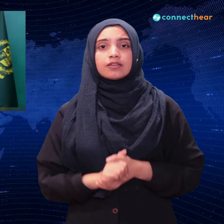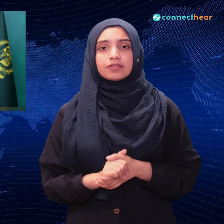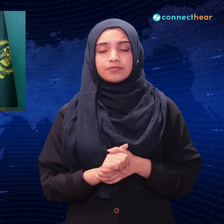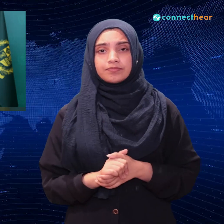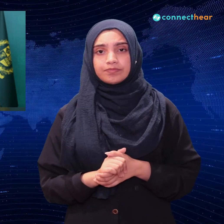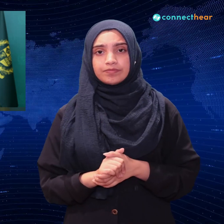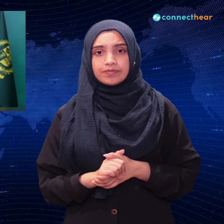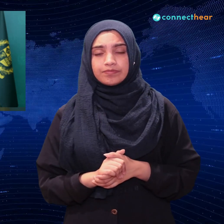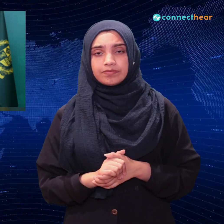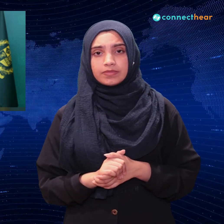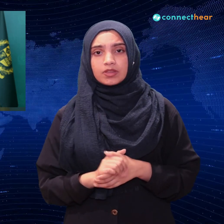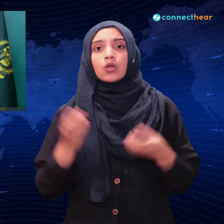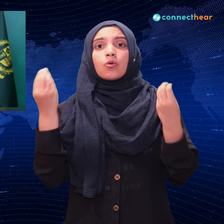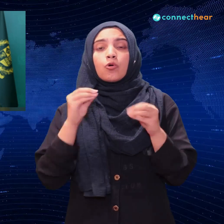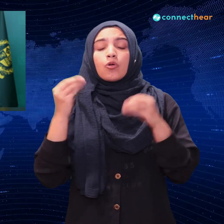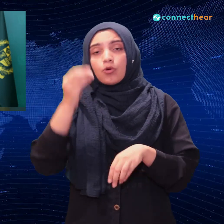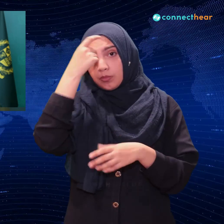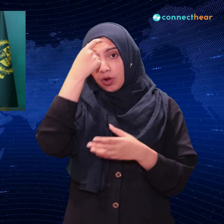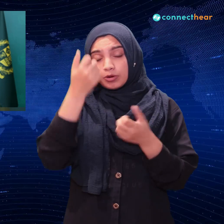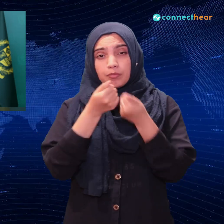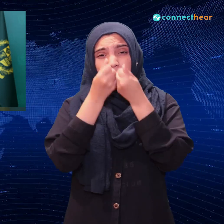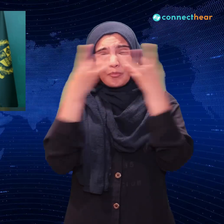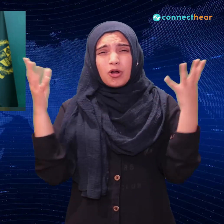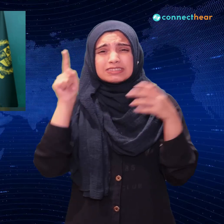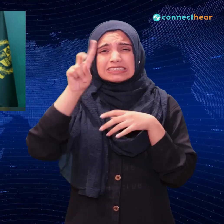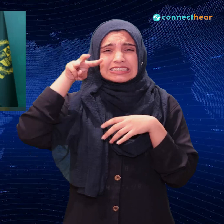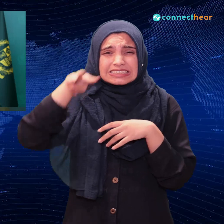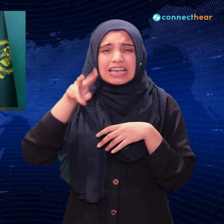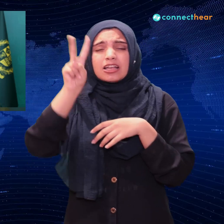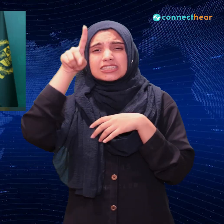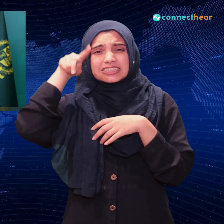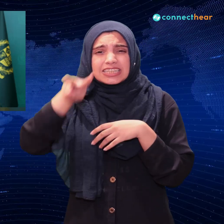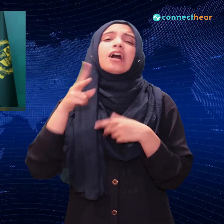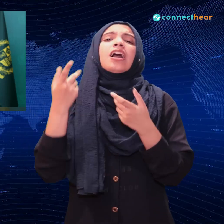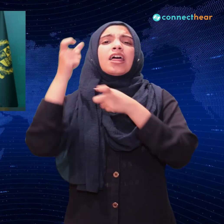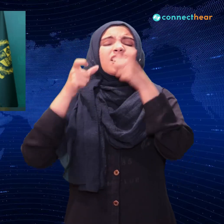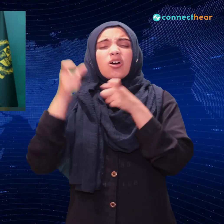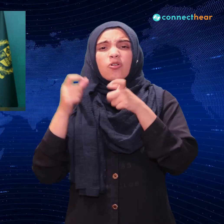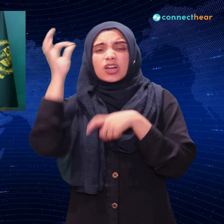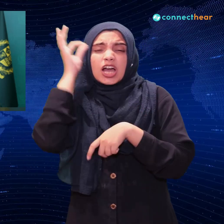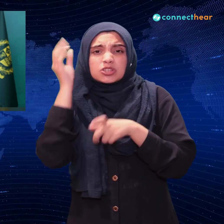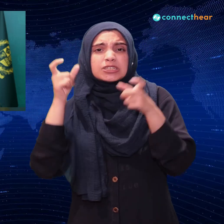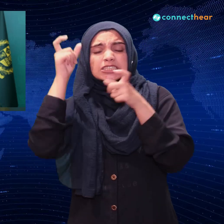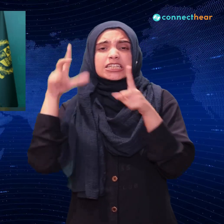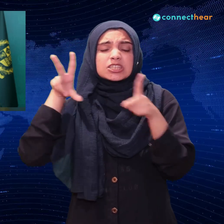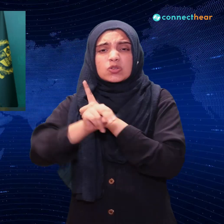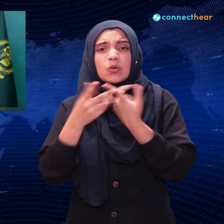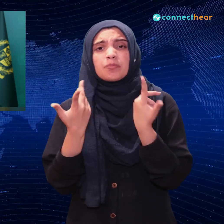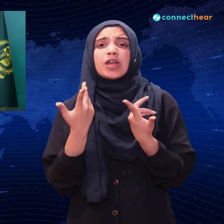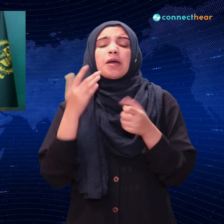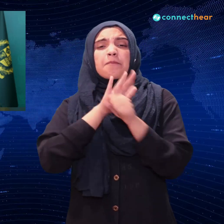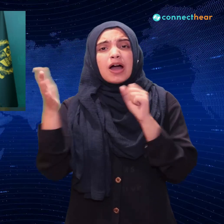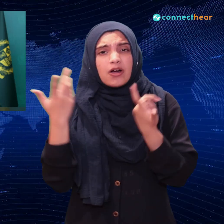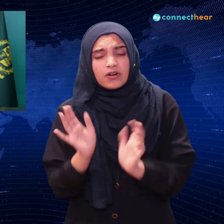It has extrajudicially killed hundreds of innocent Kashmiris in fake encounters and imposed